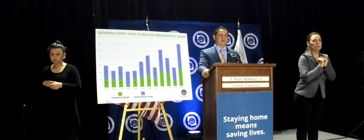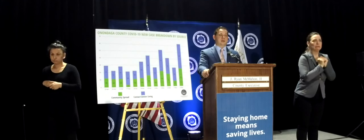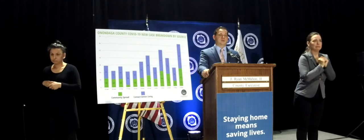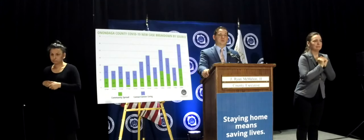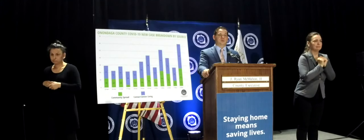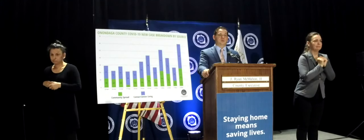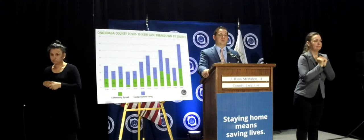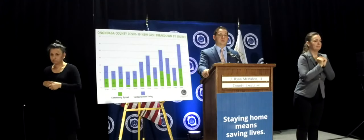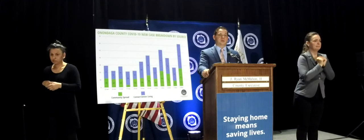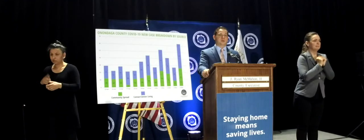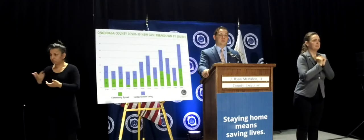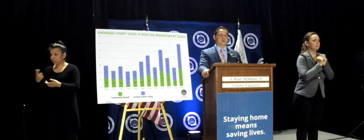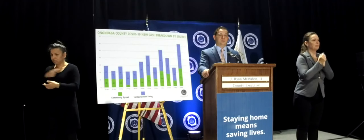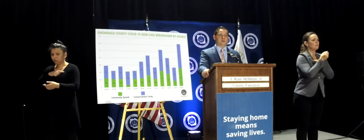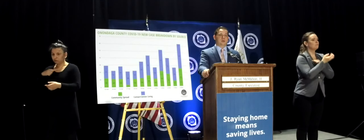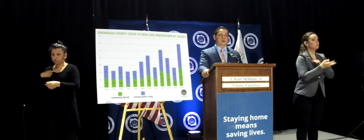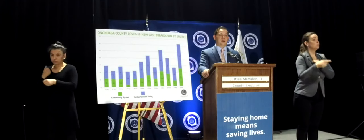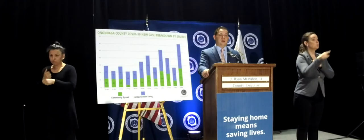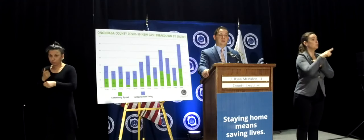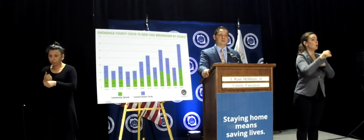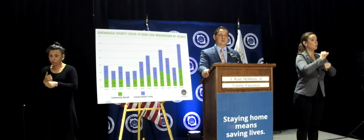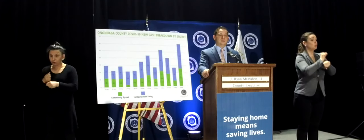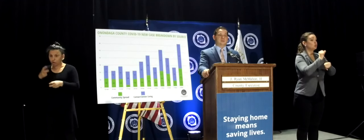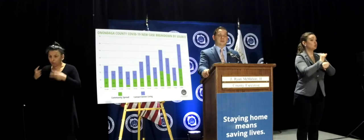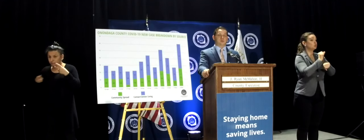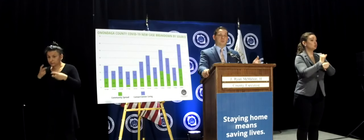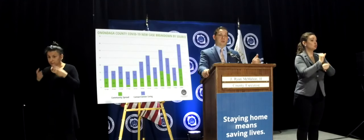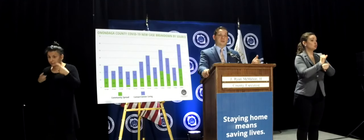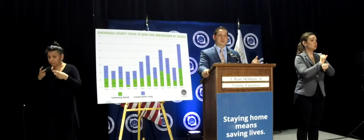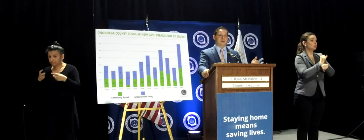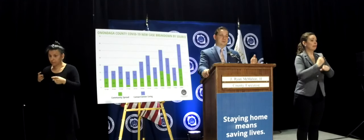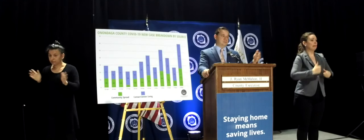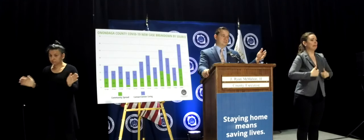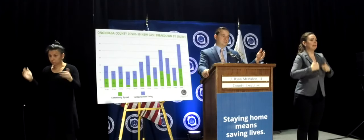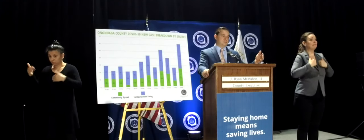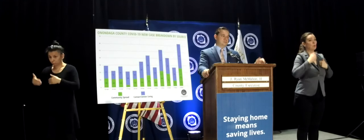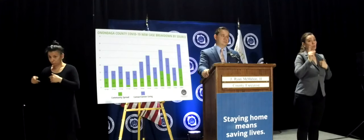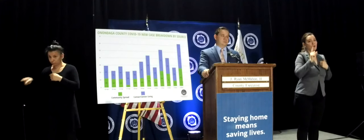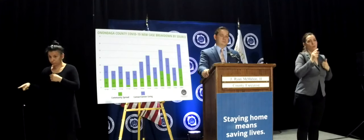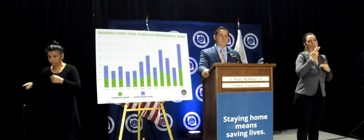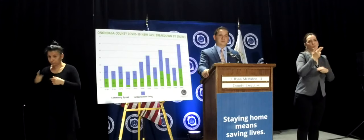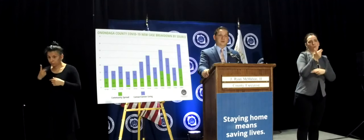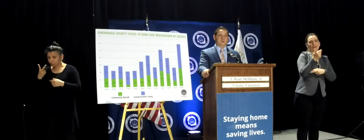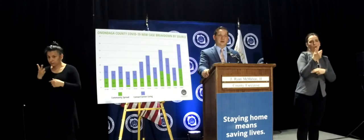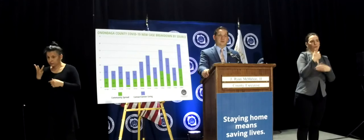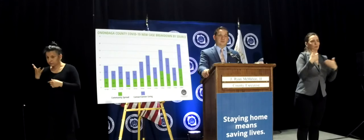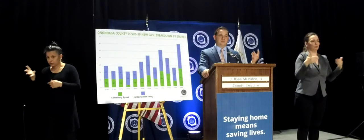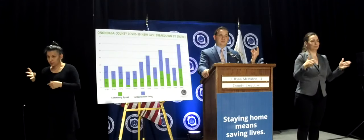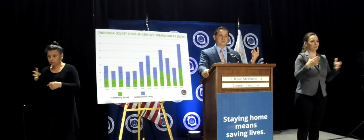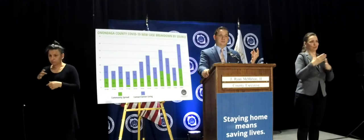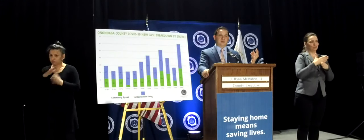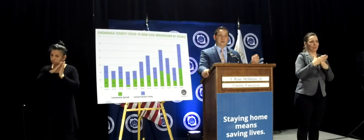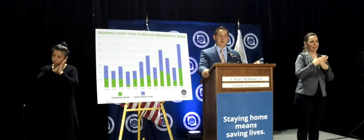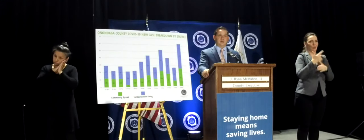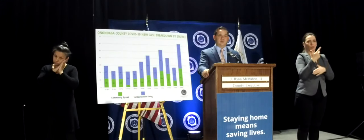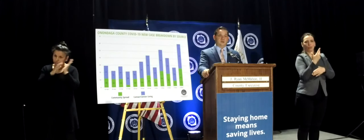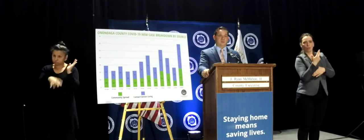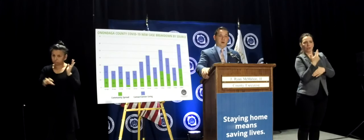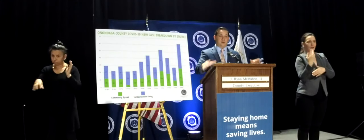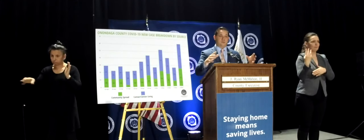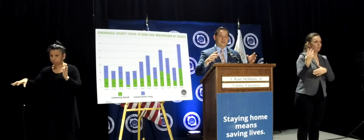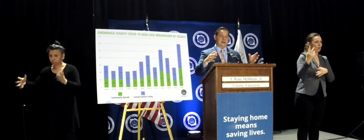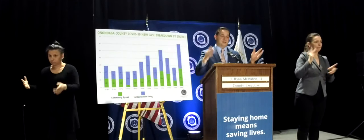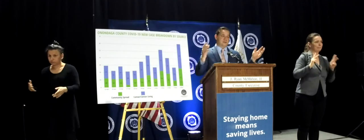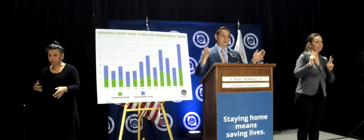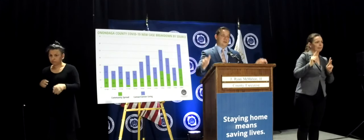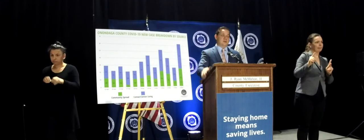workers living together, 2, 3 people in a hotel room. So it takes one person to get it in a hotel room, living together, very